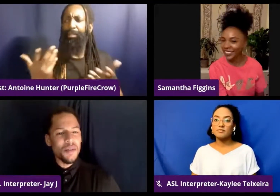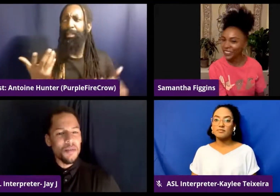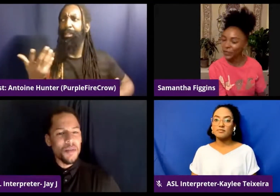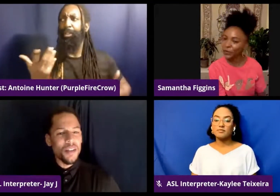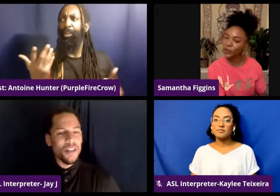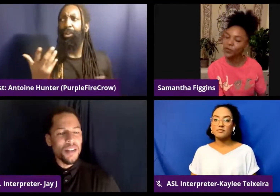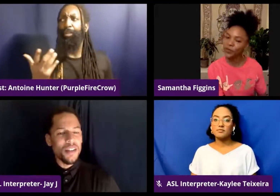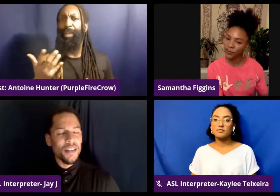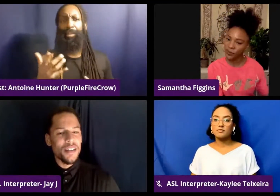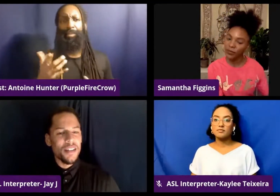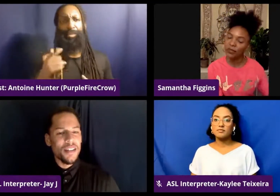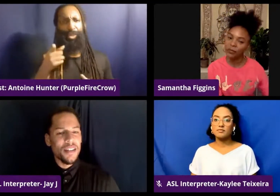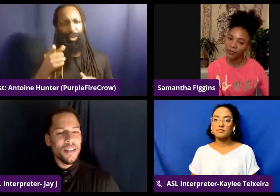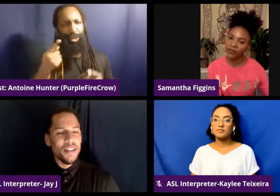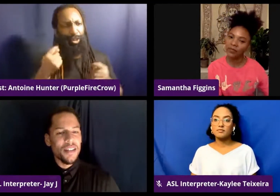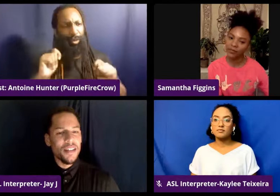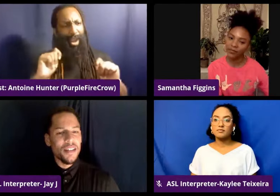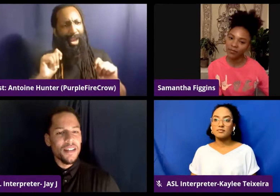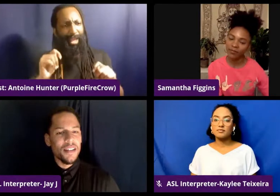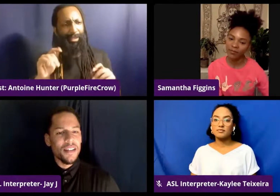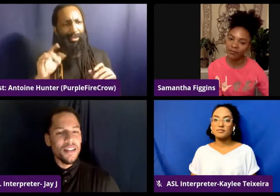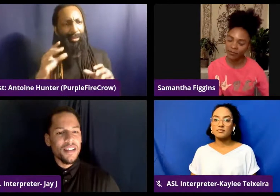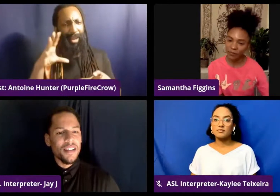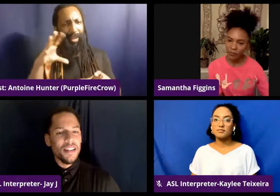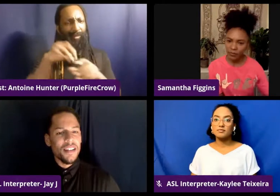part of the deaf community.